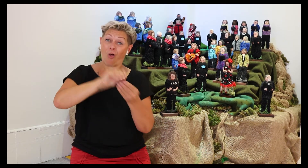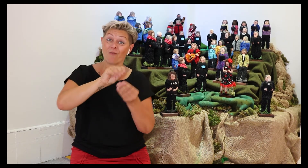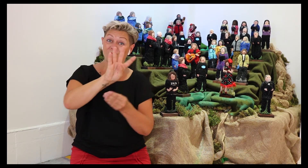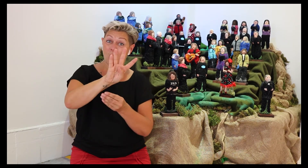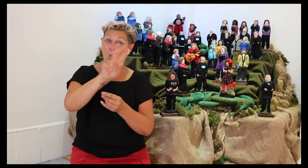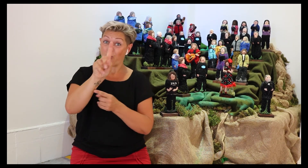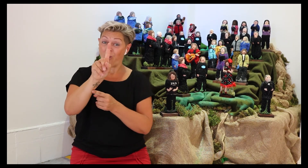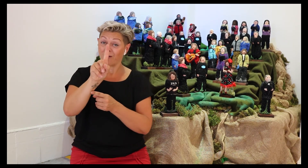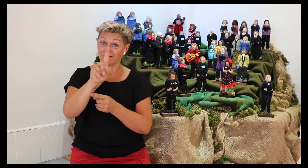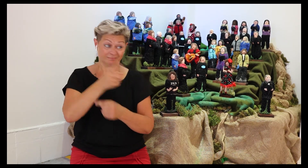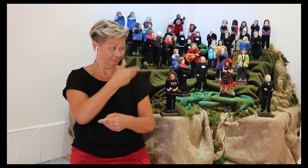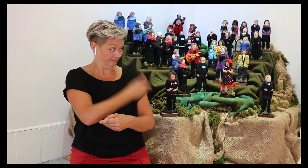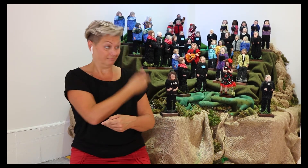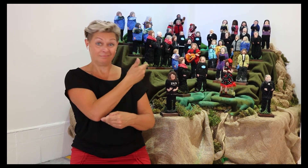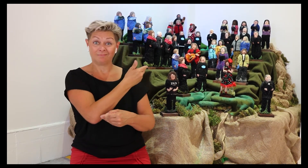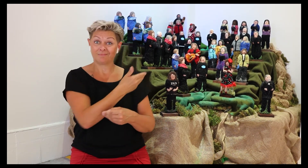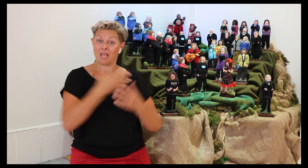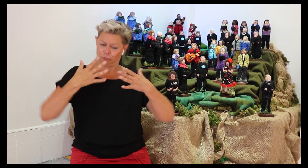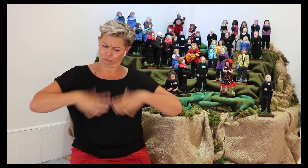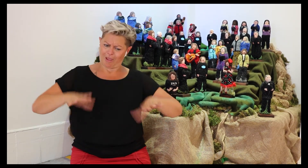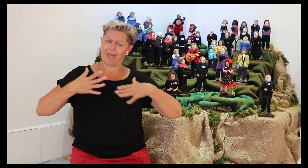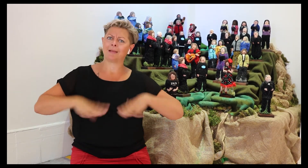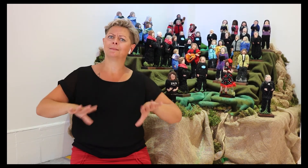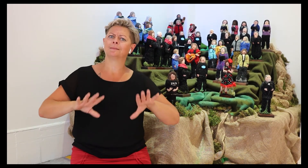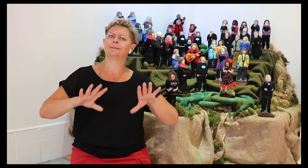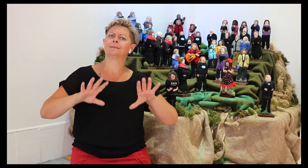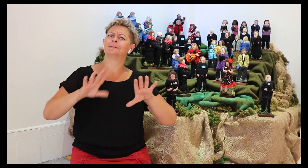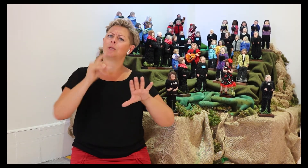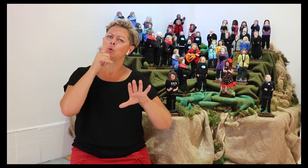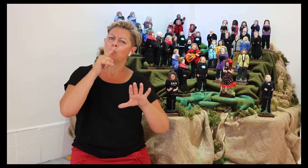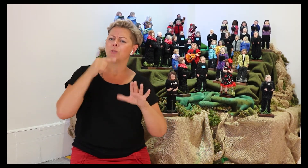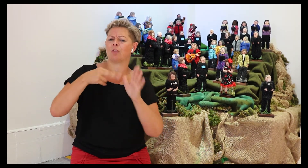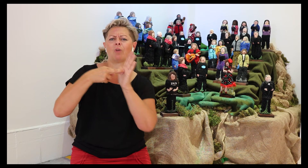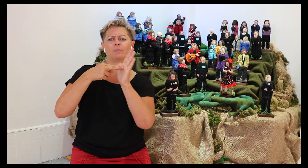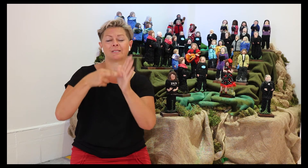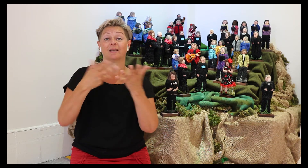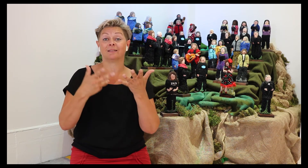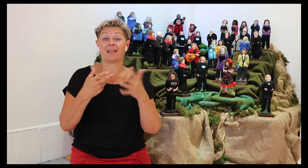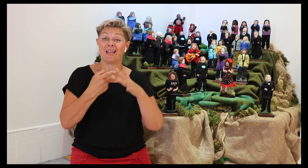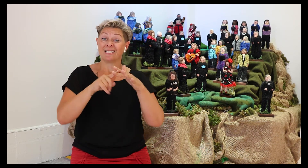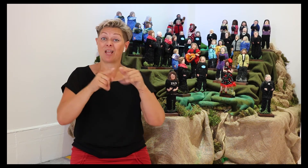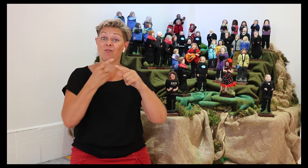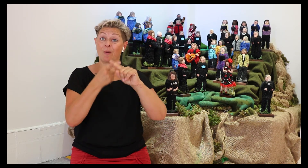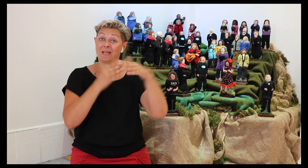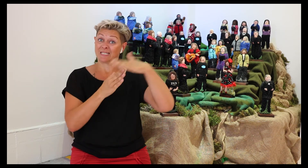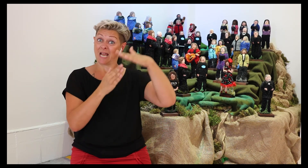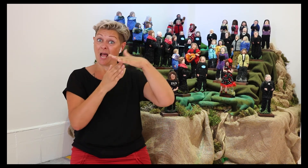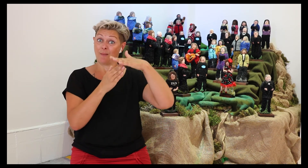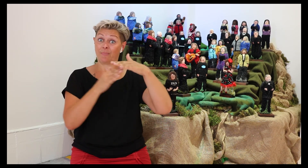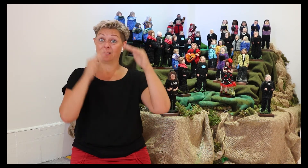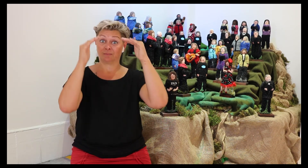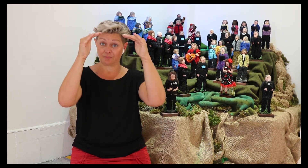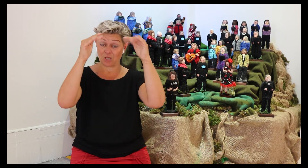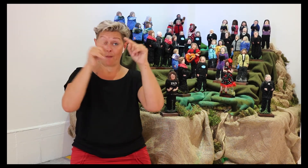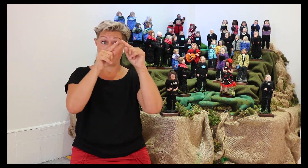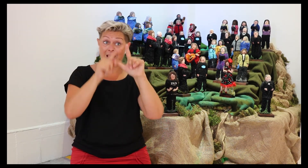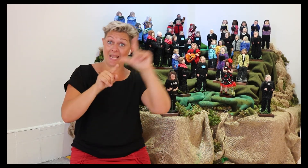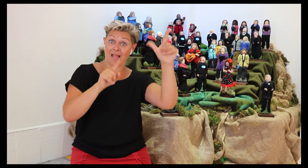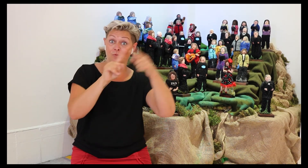41 in total, are dressed in the usual performance attire of the singers they represent. Starting from the top and moving from left to right,